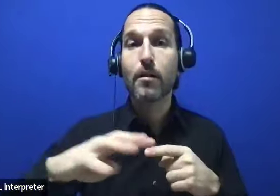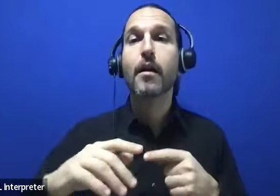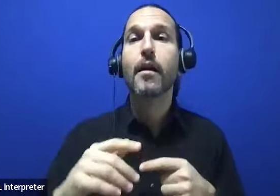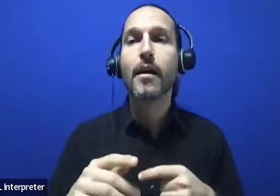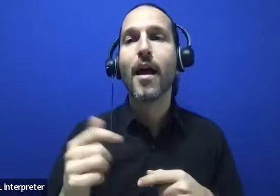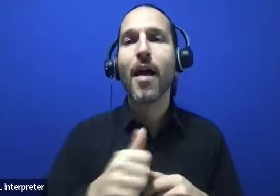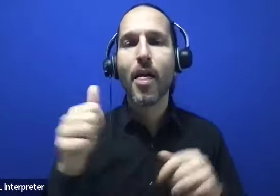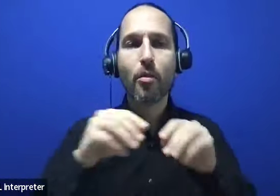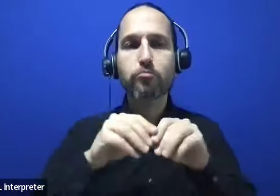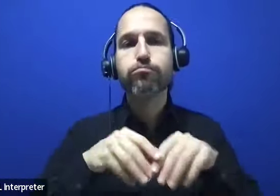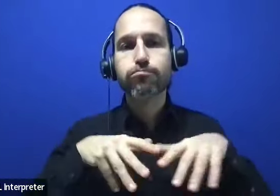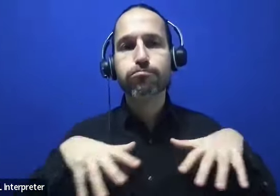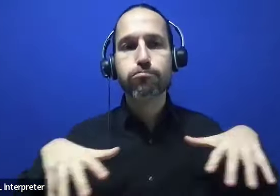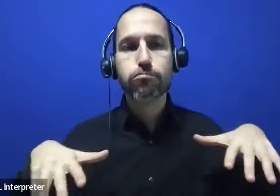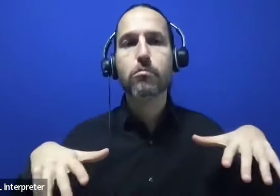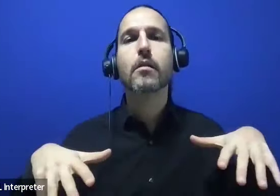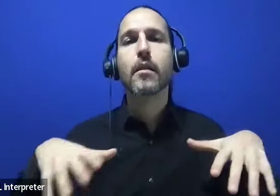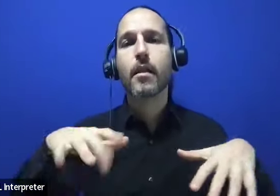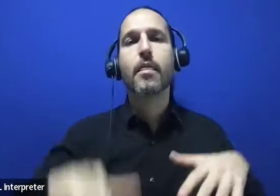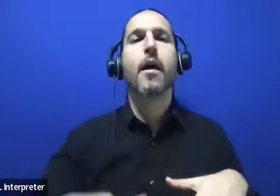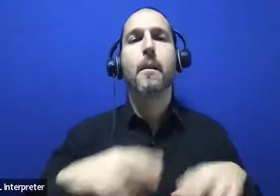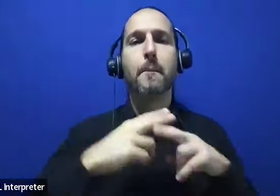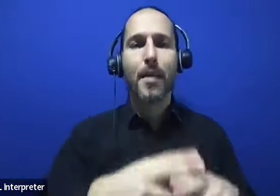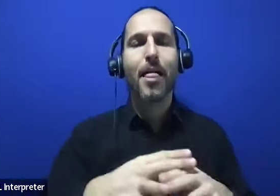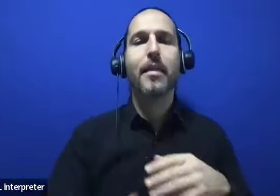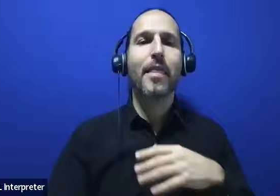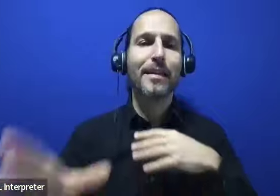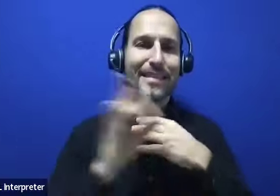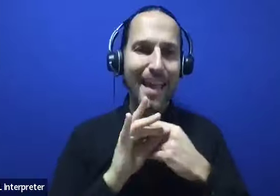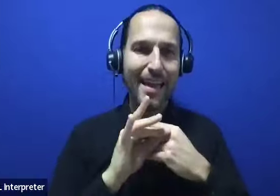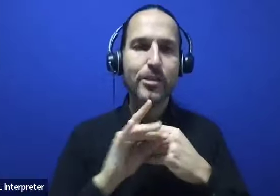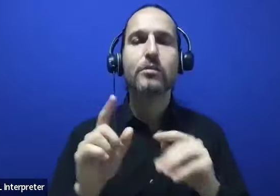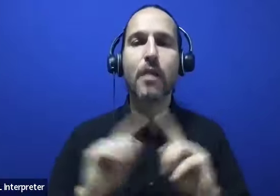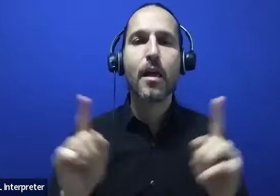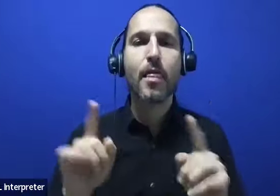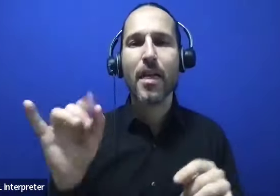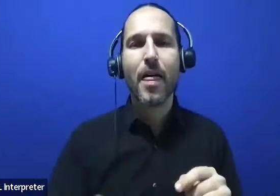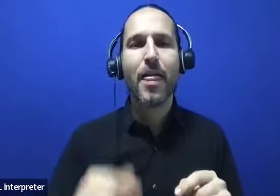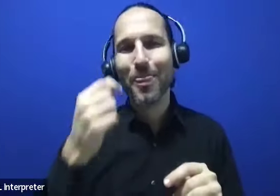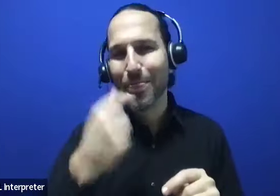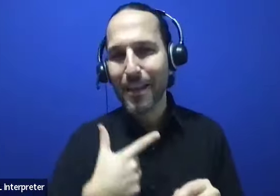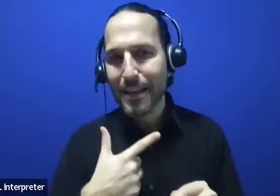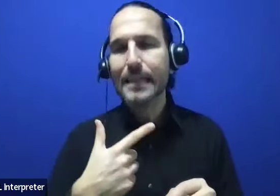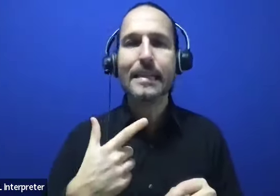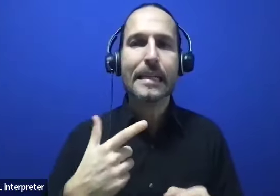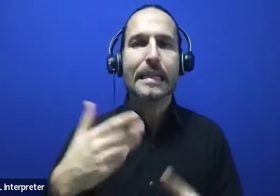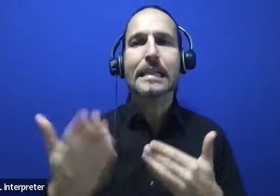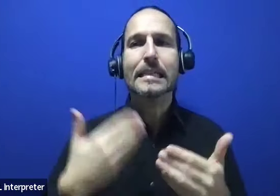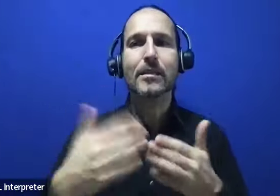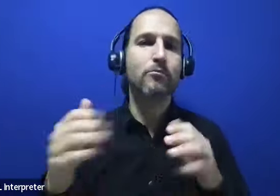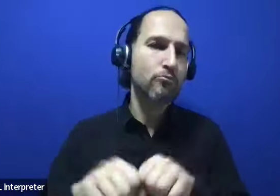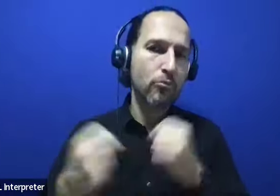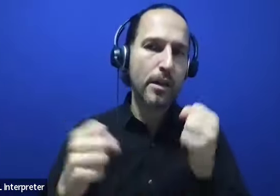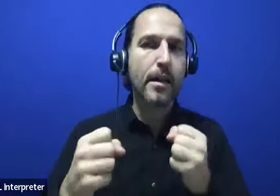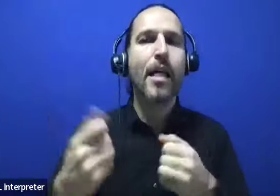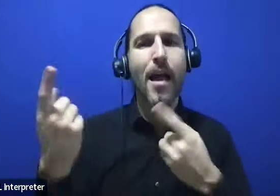smaller arteries that go around the blockage and reattach. But they're very small and thin, and it's easy for them to break, and that's what